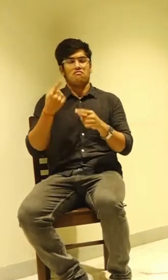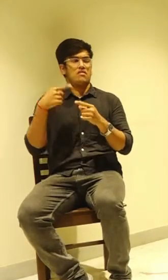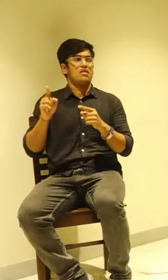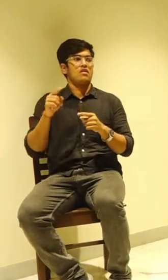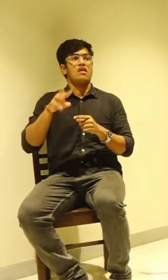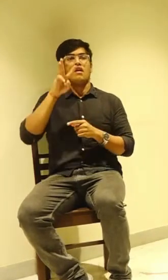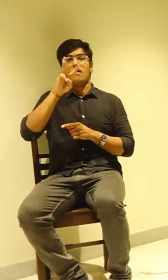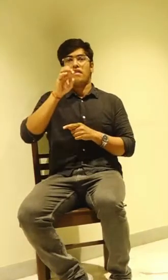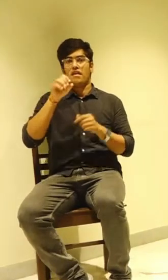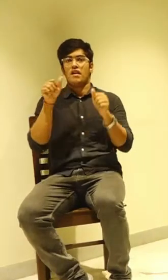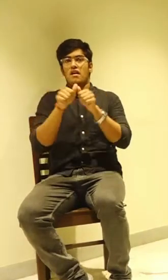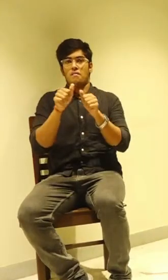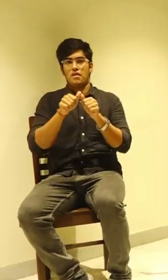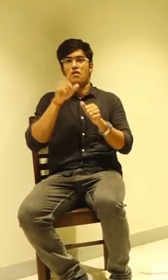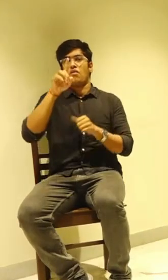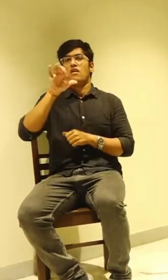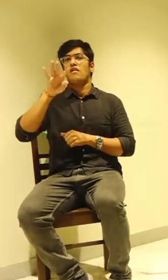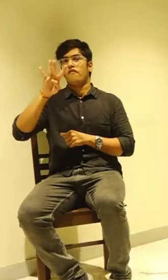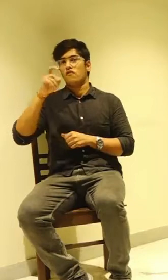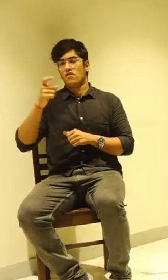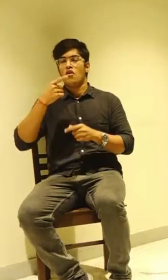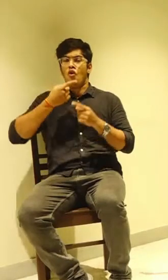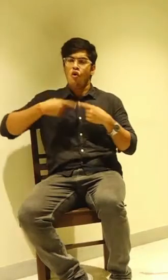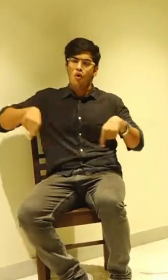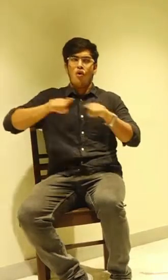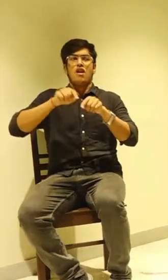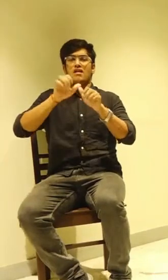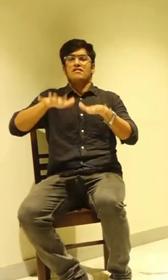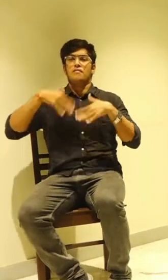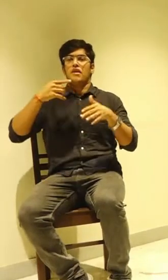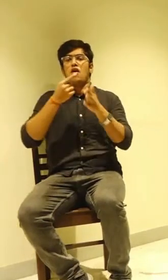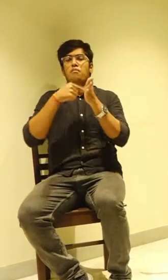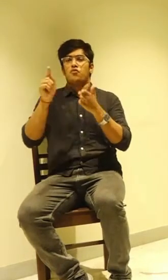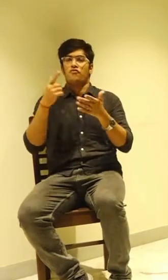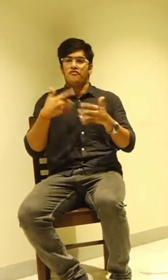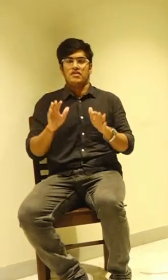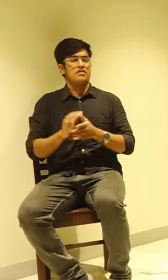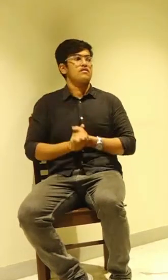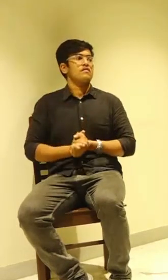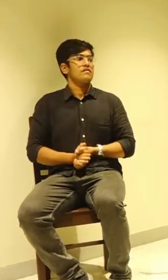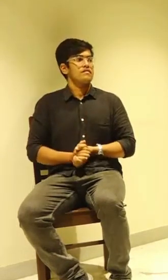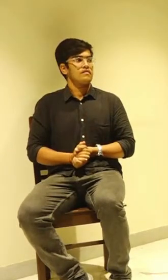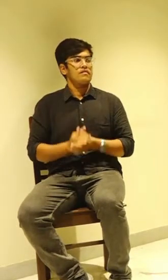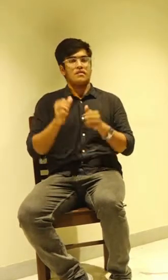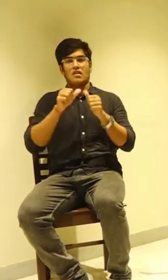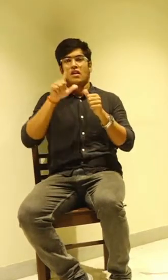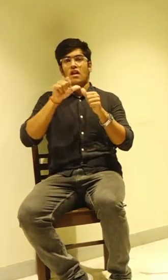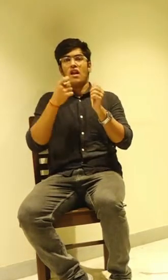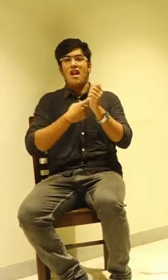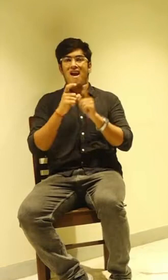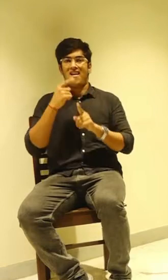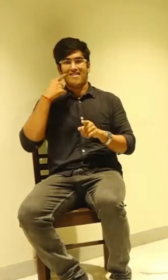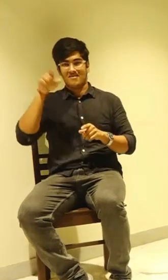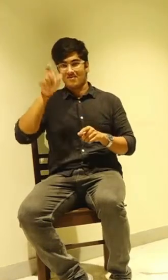April 1947, there was a unanimous approval for the due process guarantee. So it appeared, and Aladi said this so as to calm the mood, that